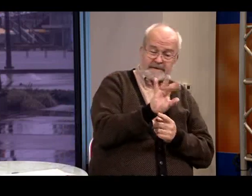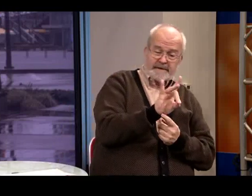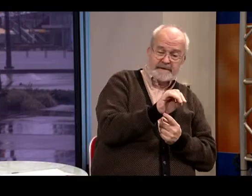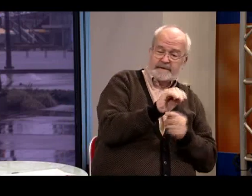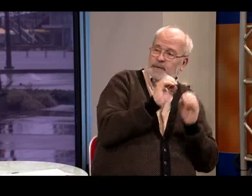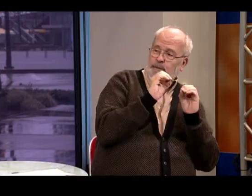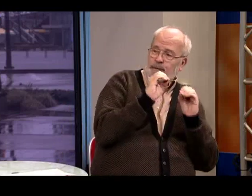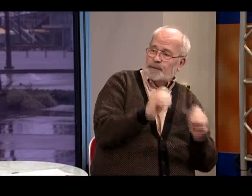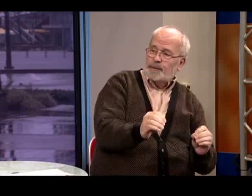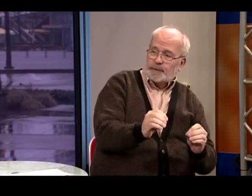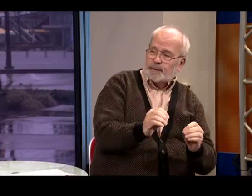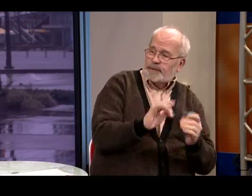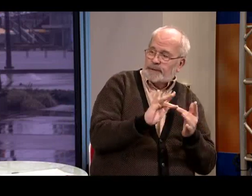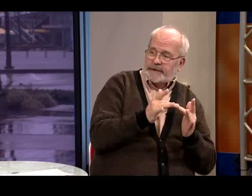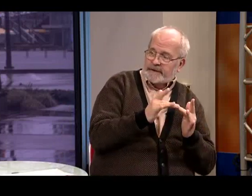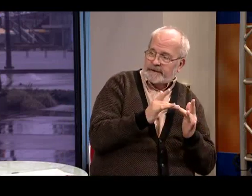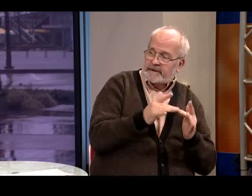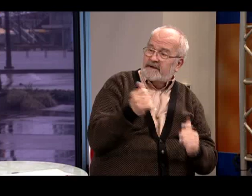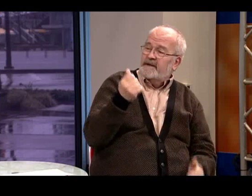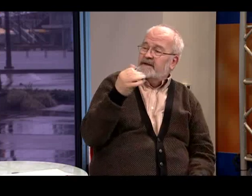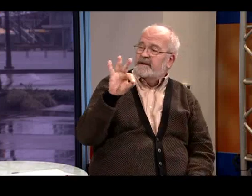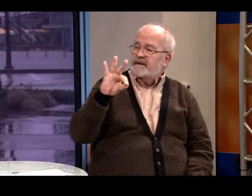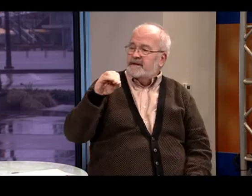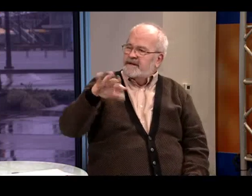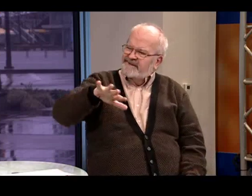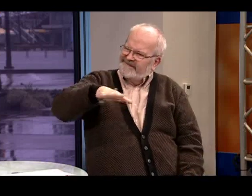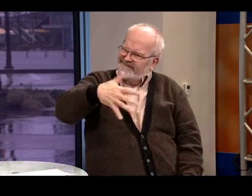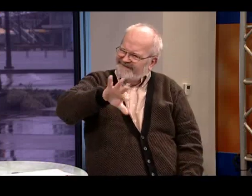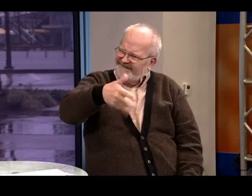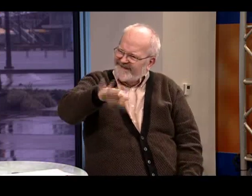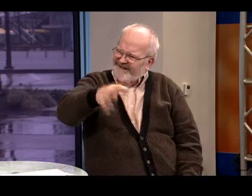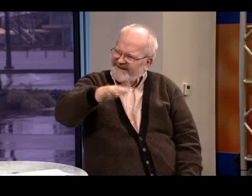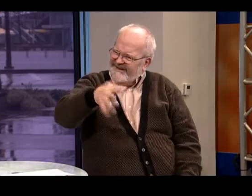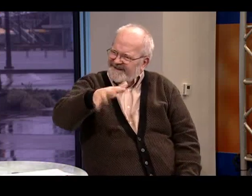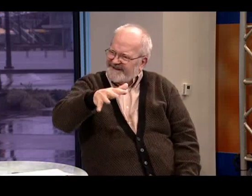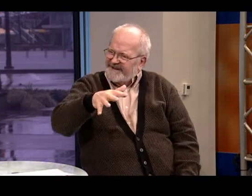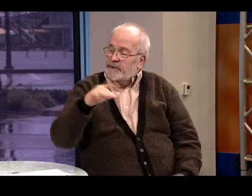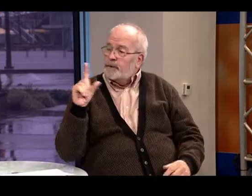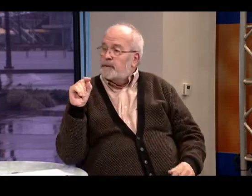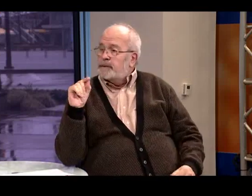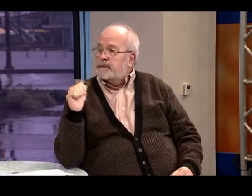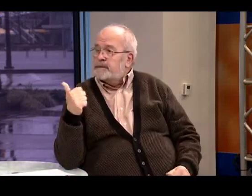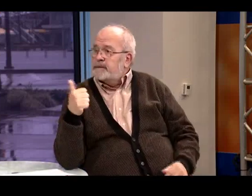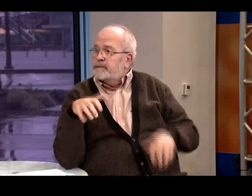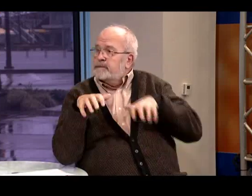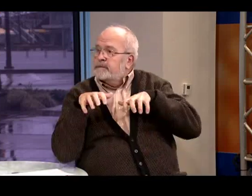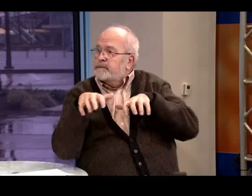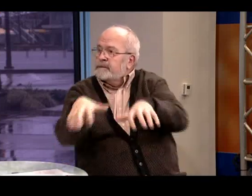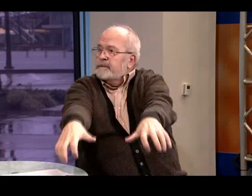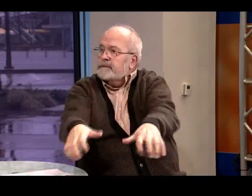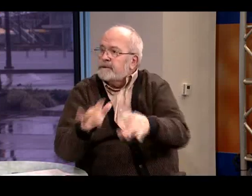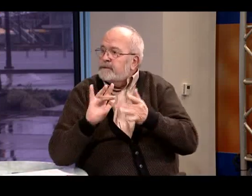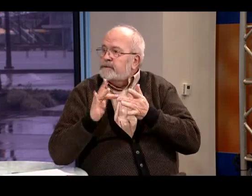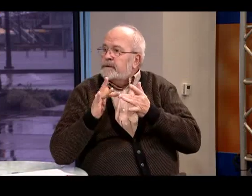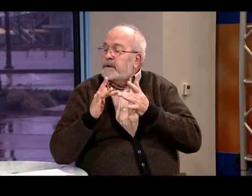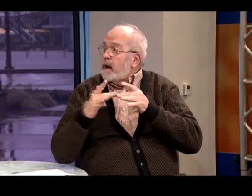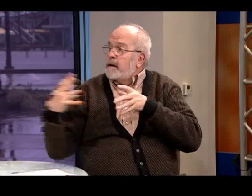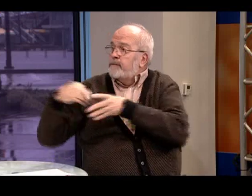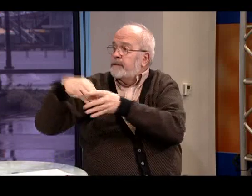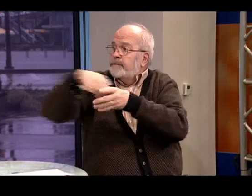internet. Before the 80s, we didn't have the internet. The 90s, the internet was kind of out there, but in 2010, everyone is on the